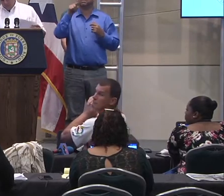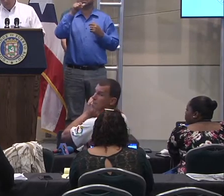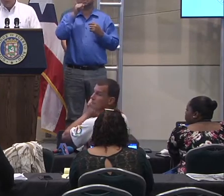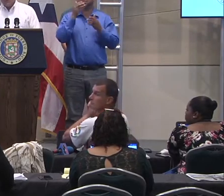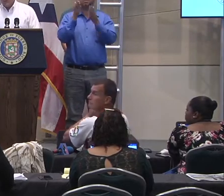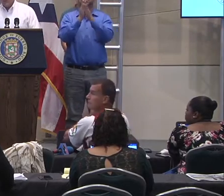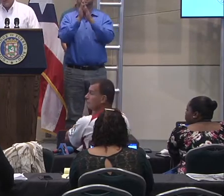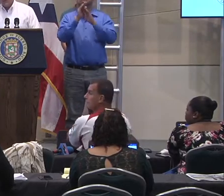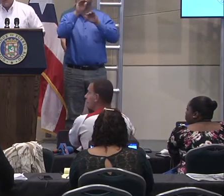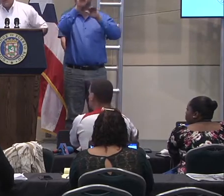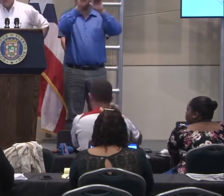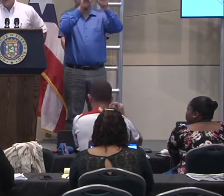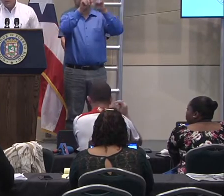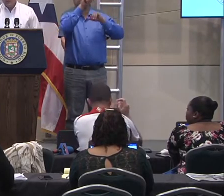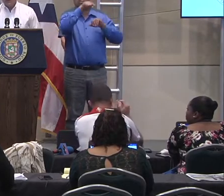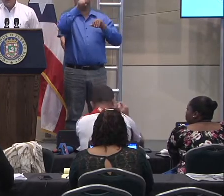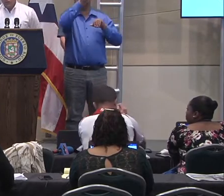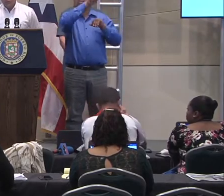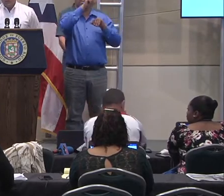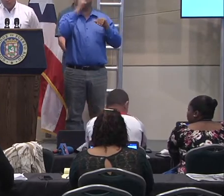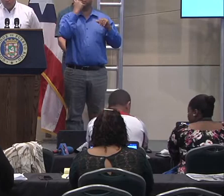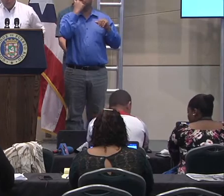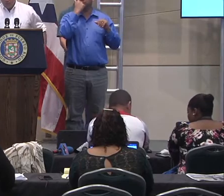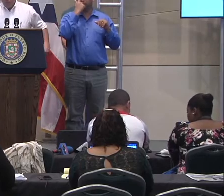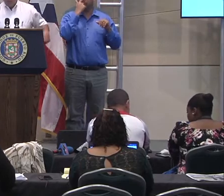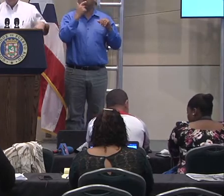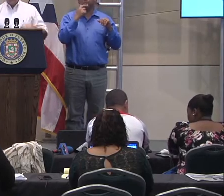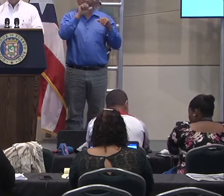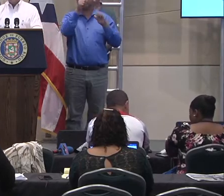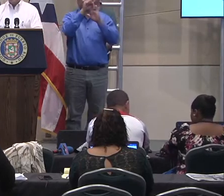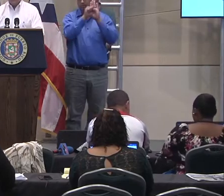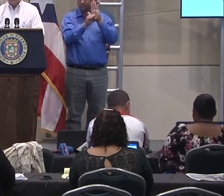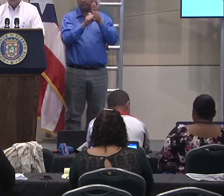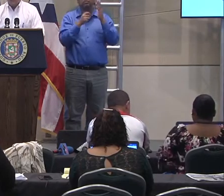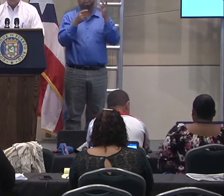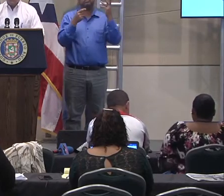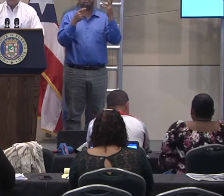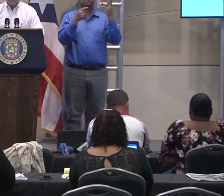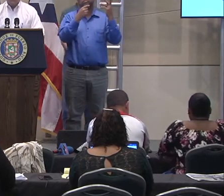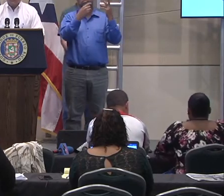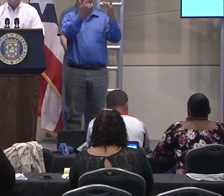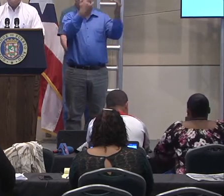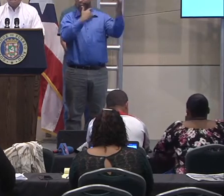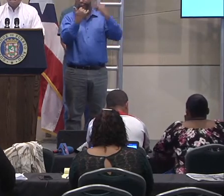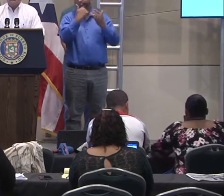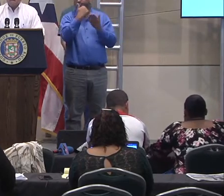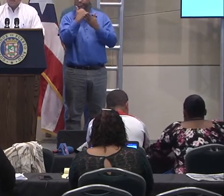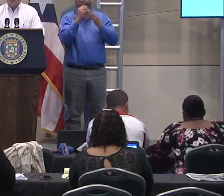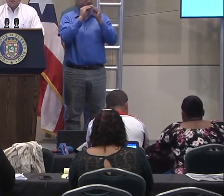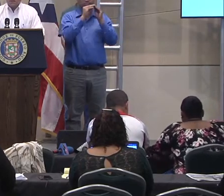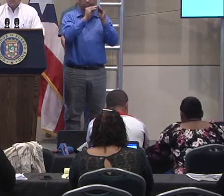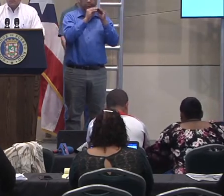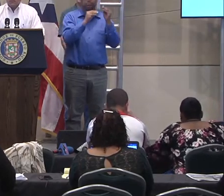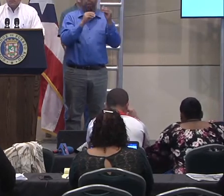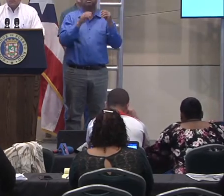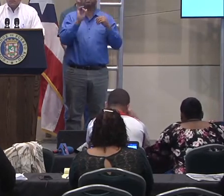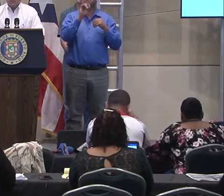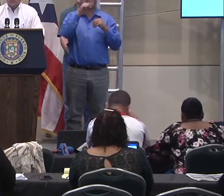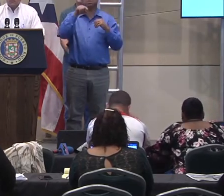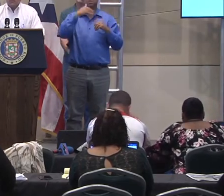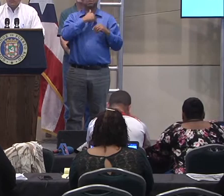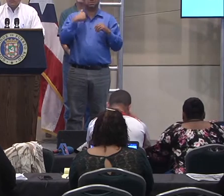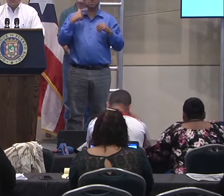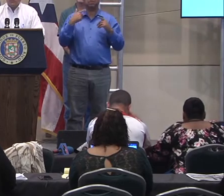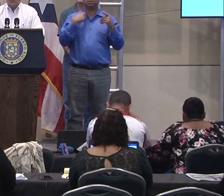employees are complaining about a lack of labor, materials, manpower to do the restoration. And I wonder if you could